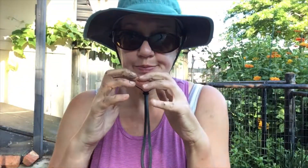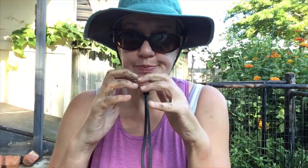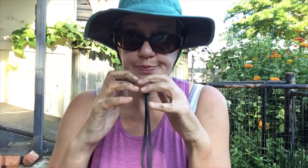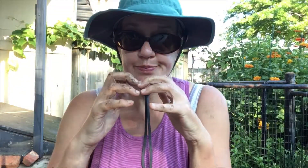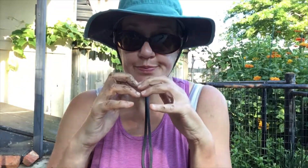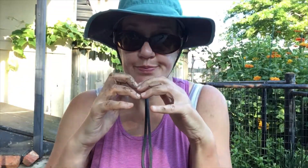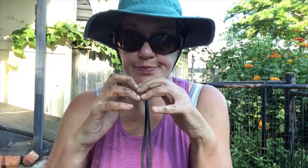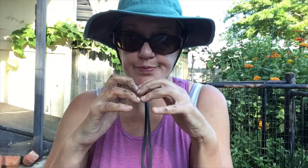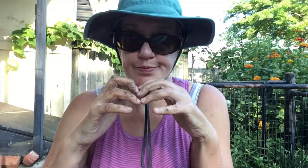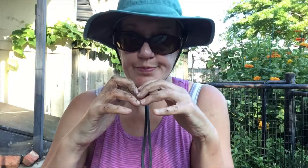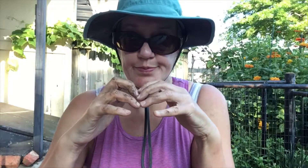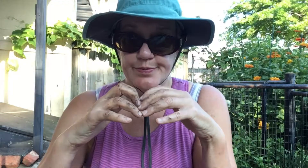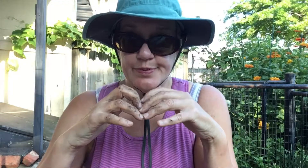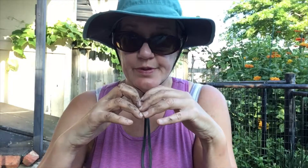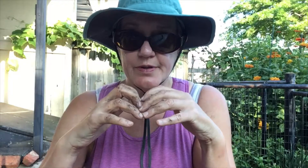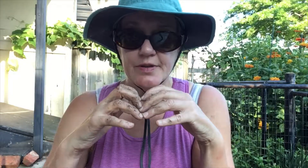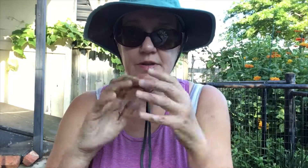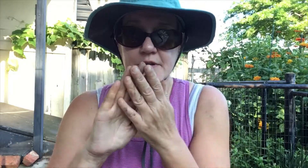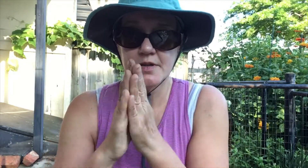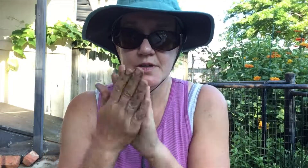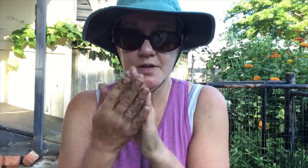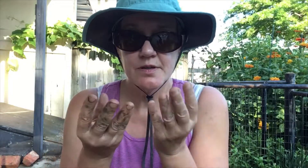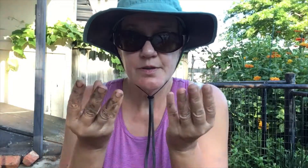In the winter, those leaves slowly break down, and